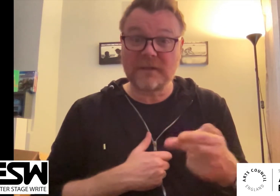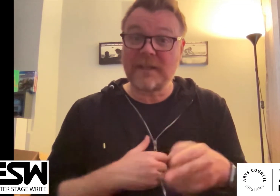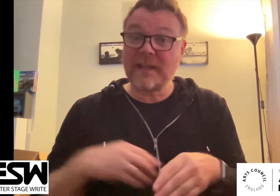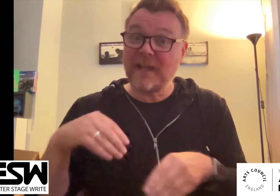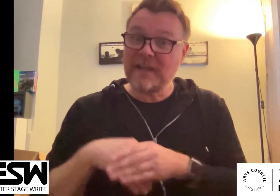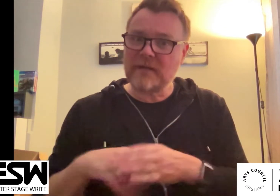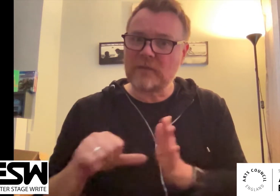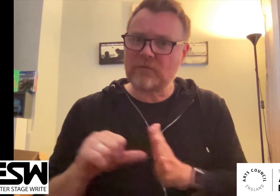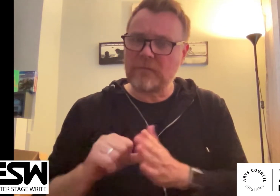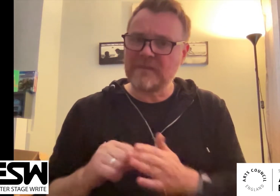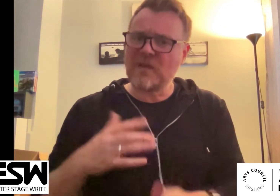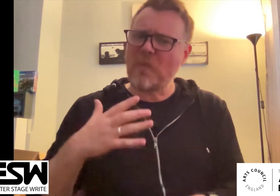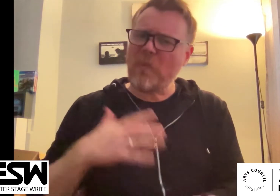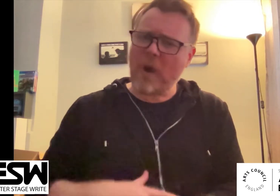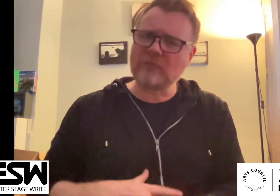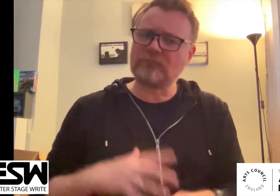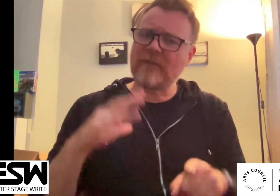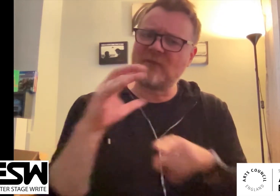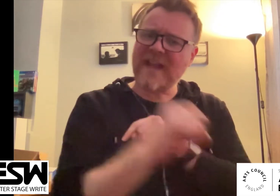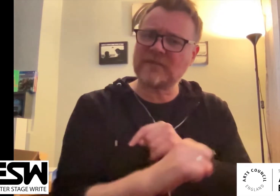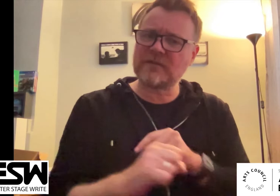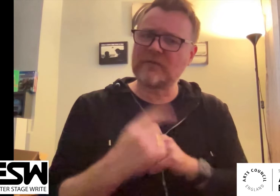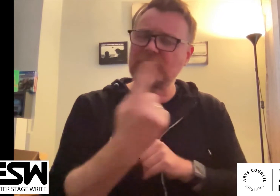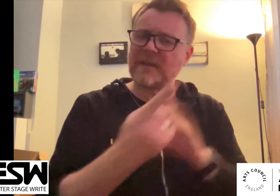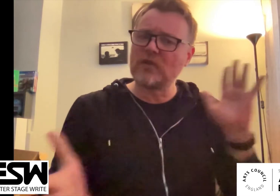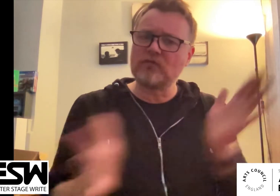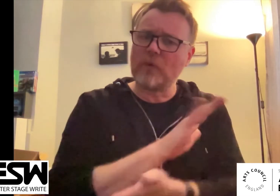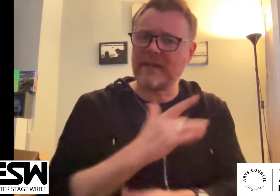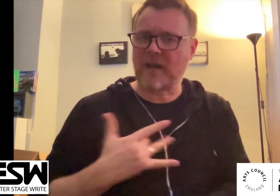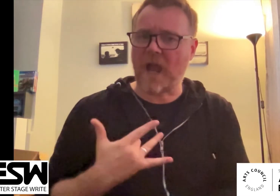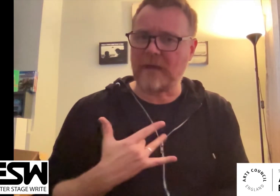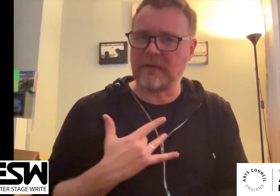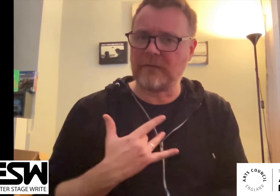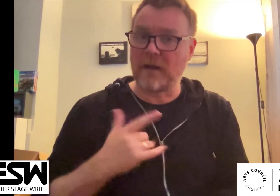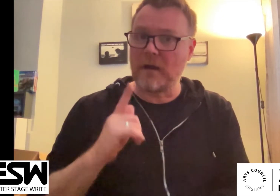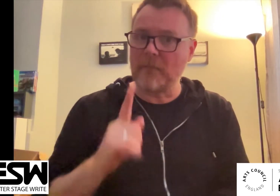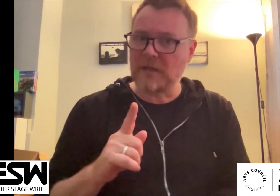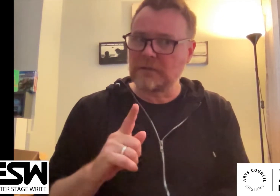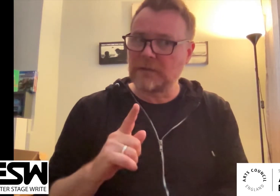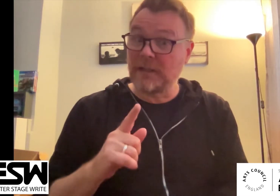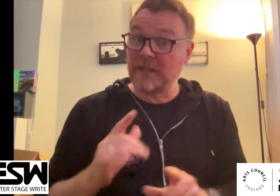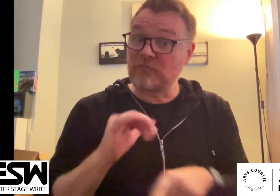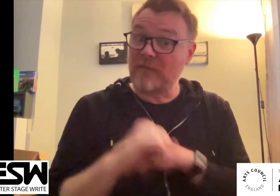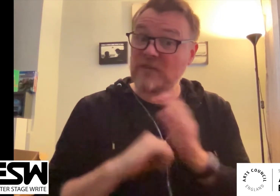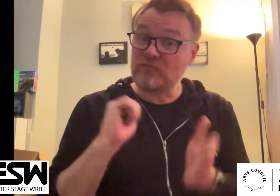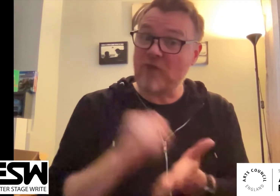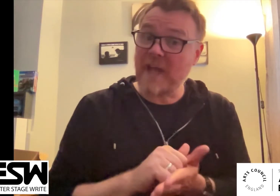His internal problems are that he wants revenge because someone destroyed his life, but is revenge the right thing to